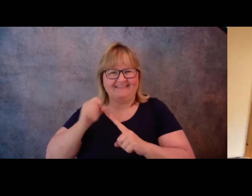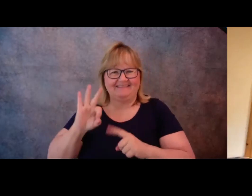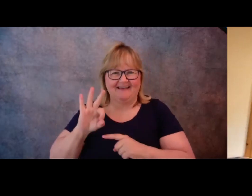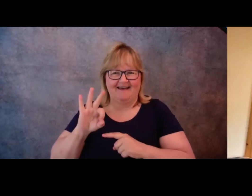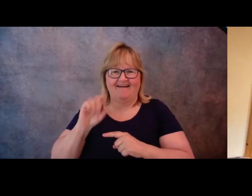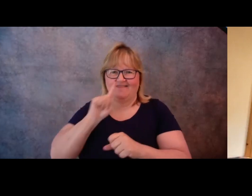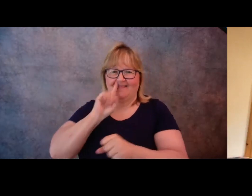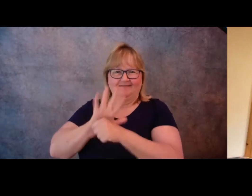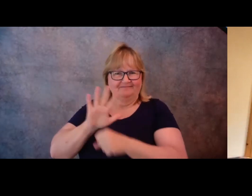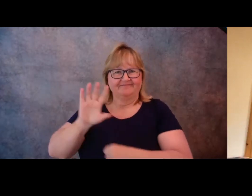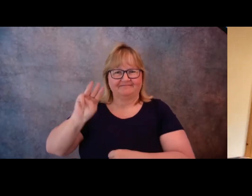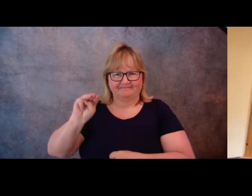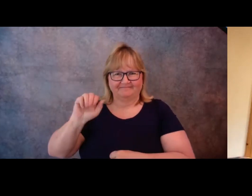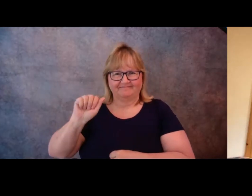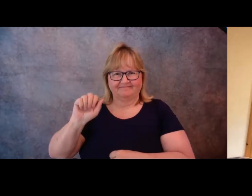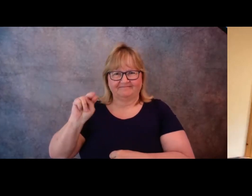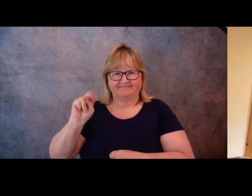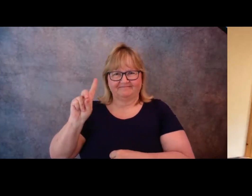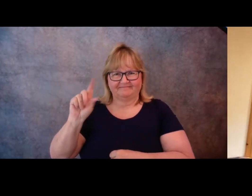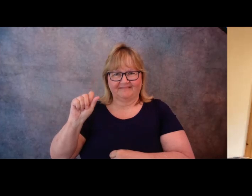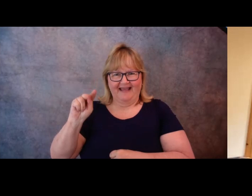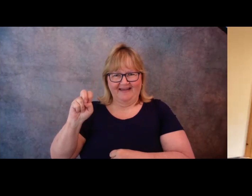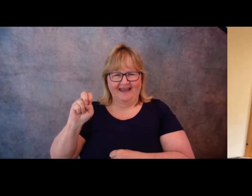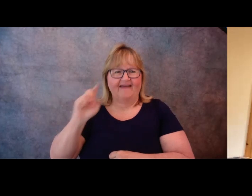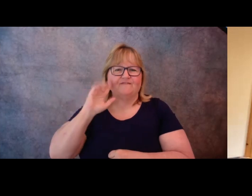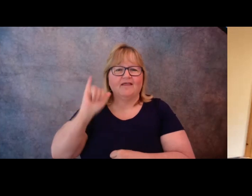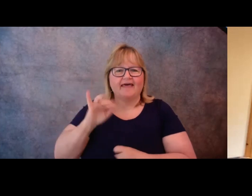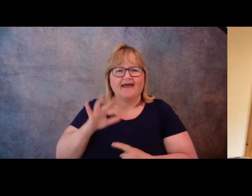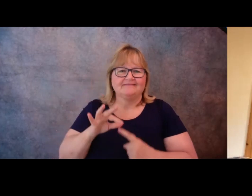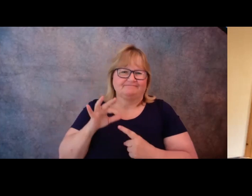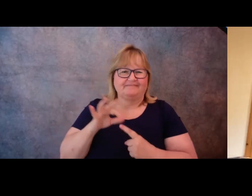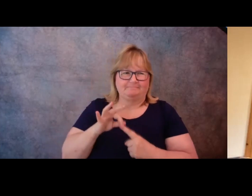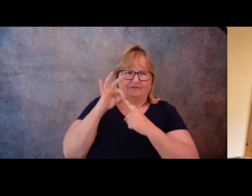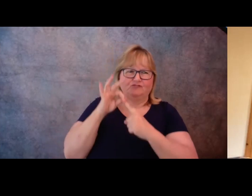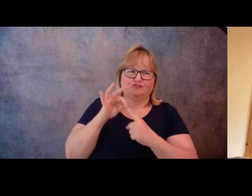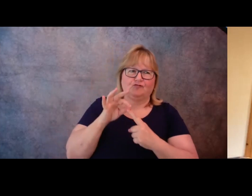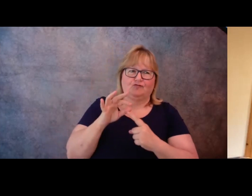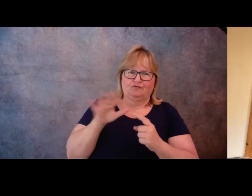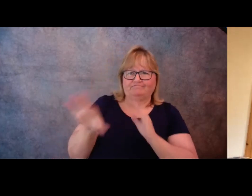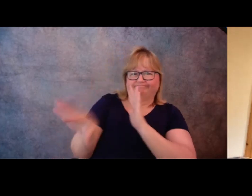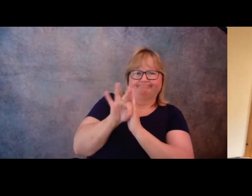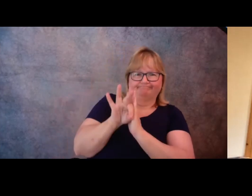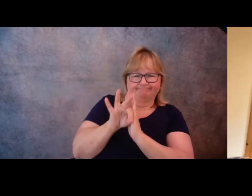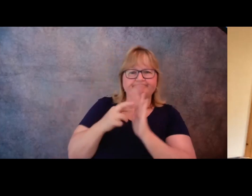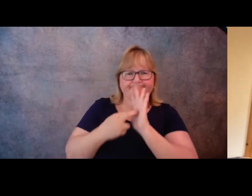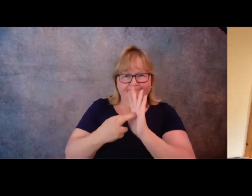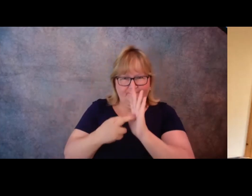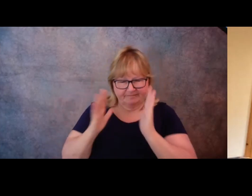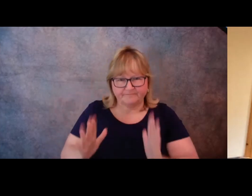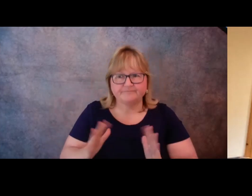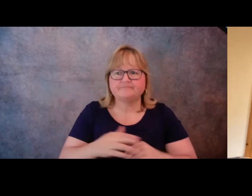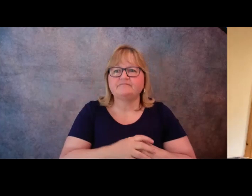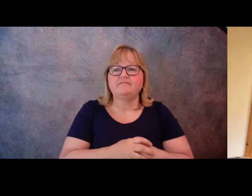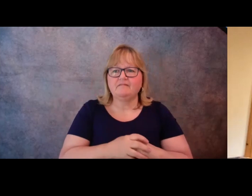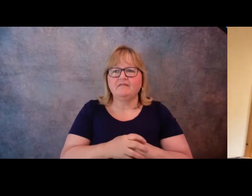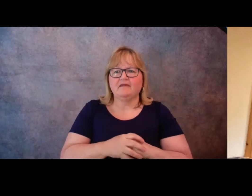Rapporteur. So the Special Rapporteur was set up about 6-7 years ago. And basically